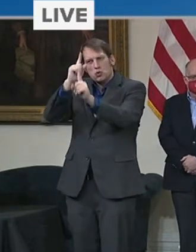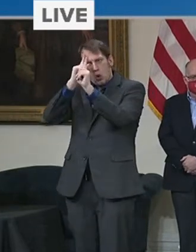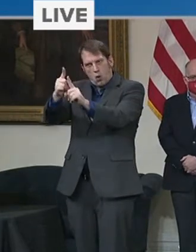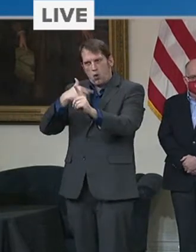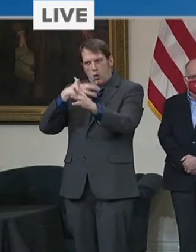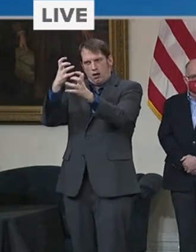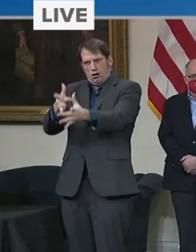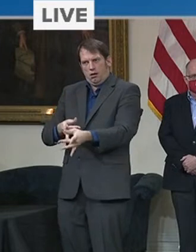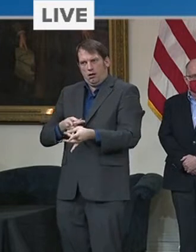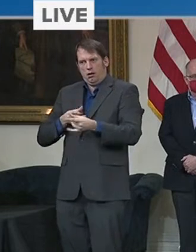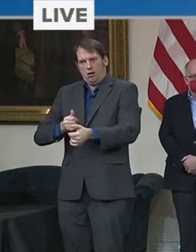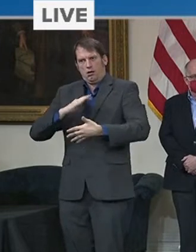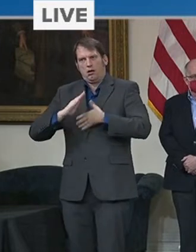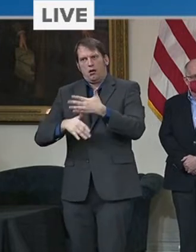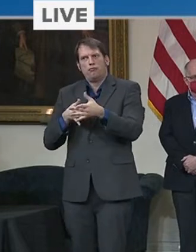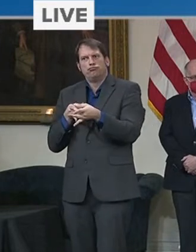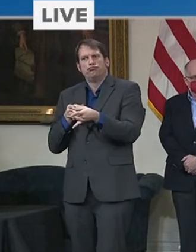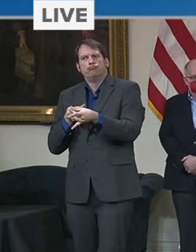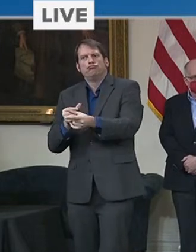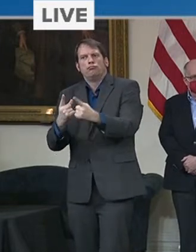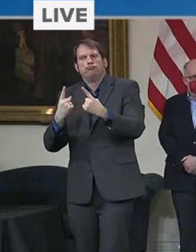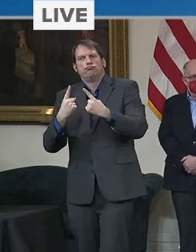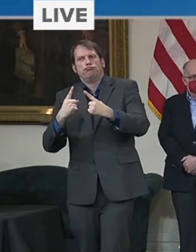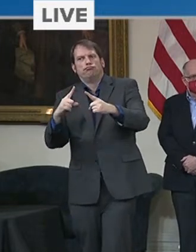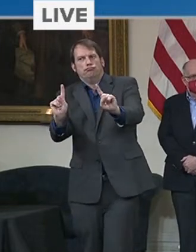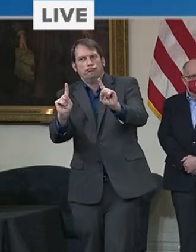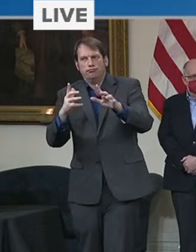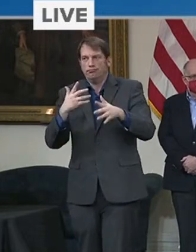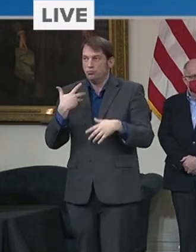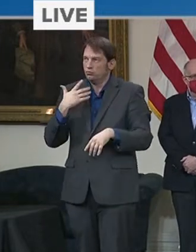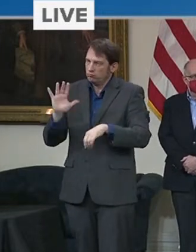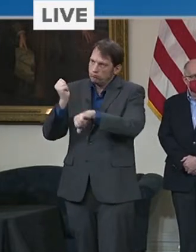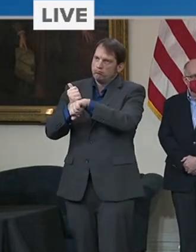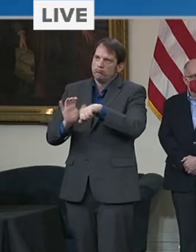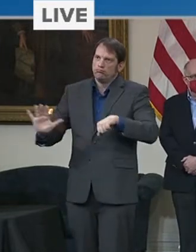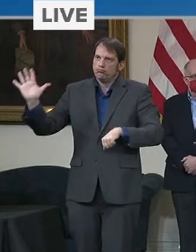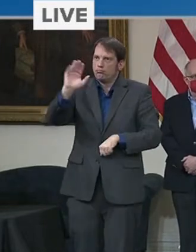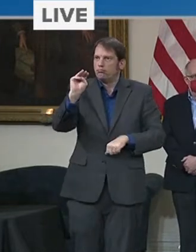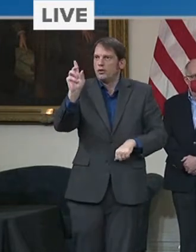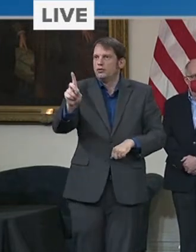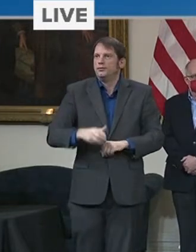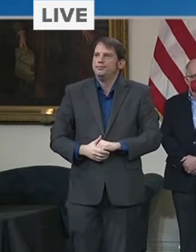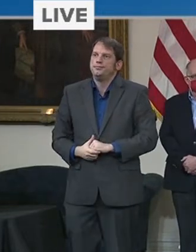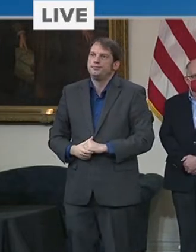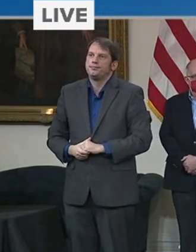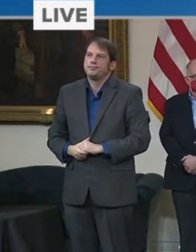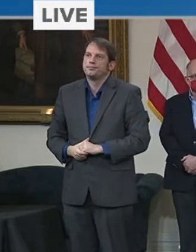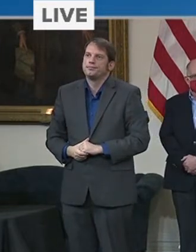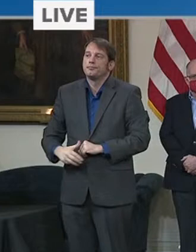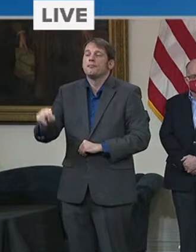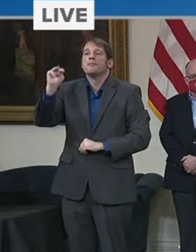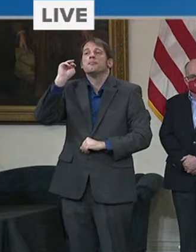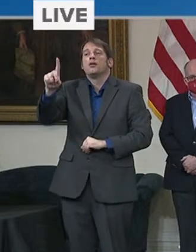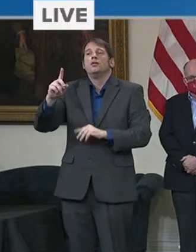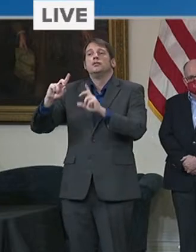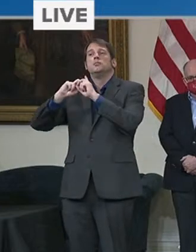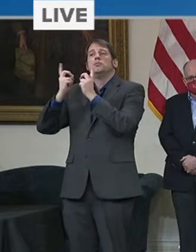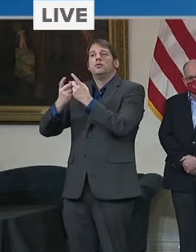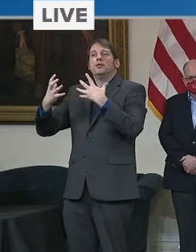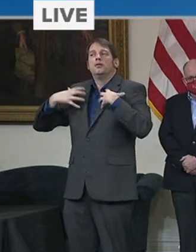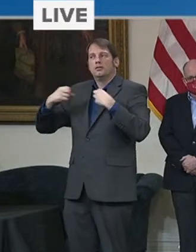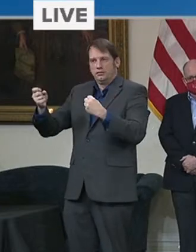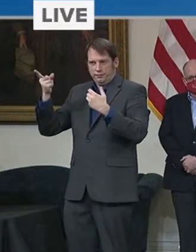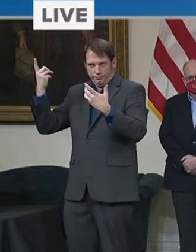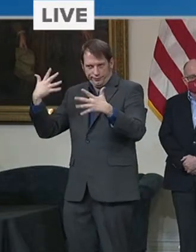the state. The Maryland Department of Health is facilitating public and private partnerships with hospitals,